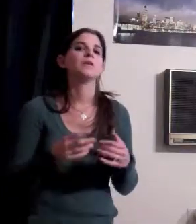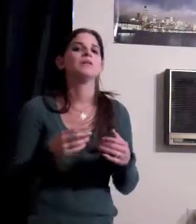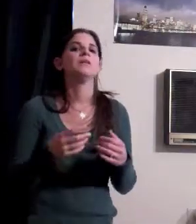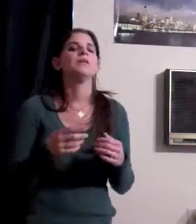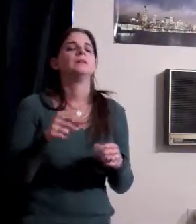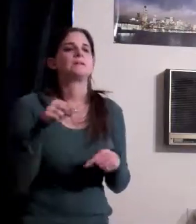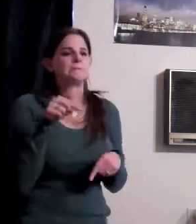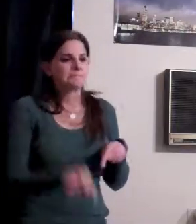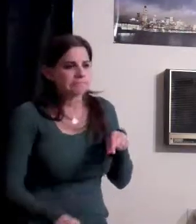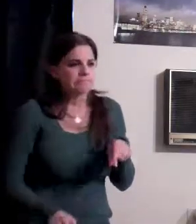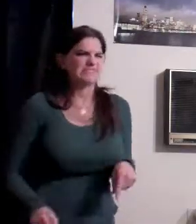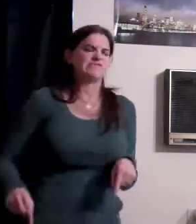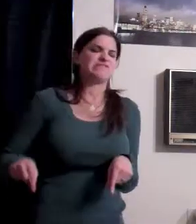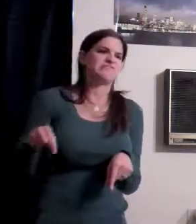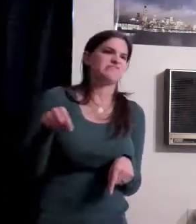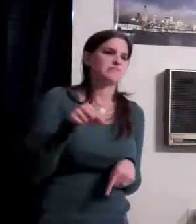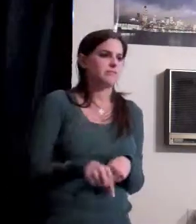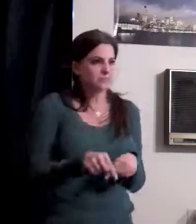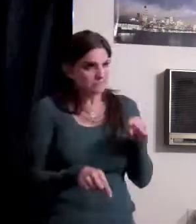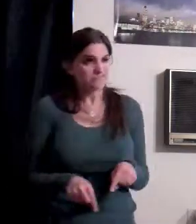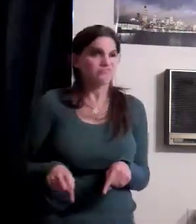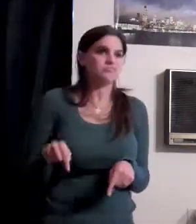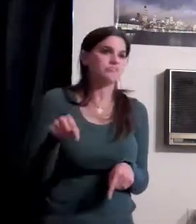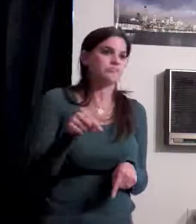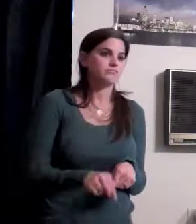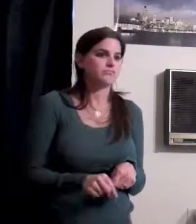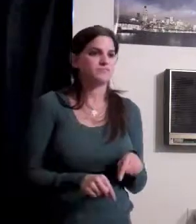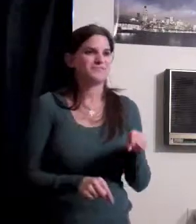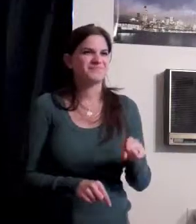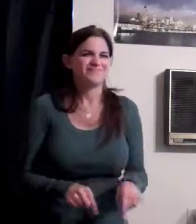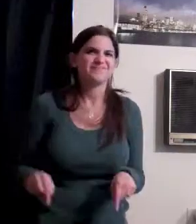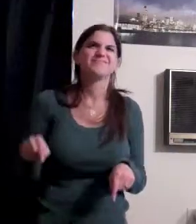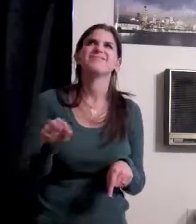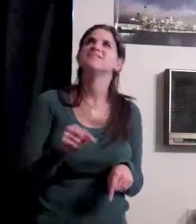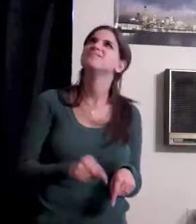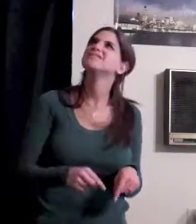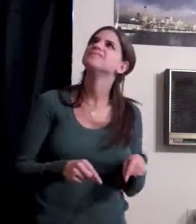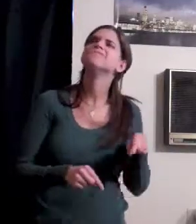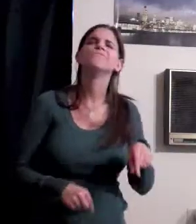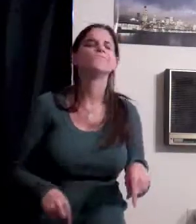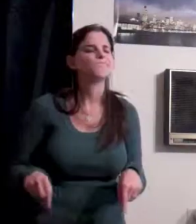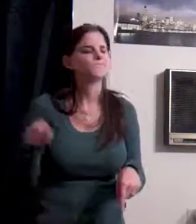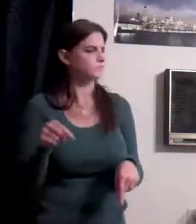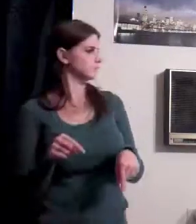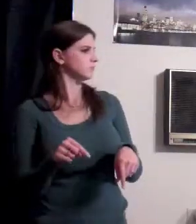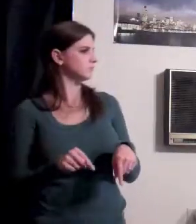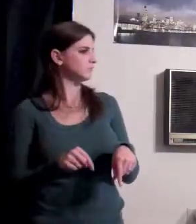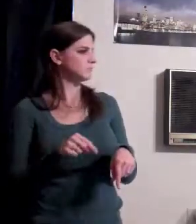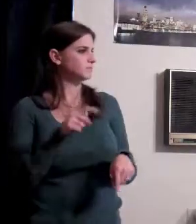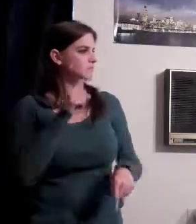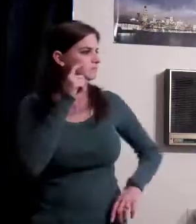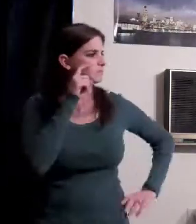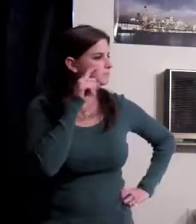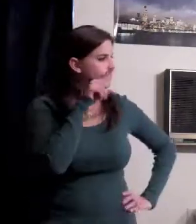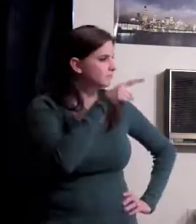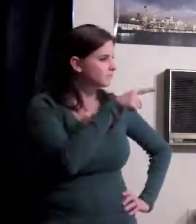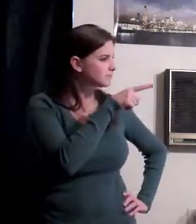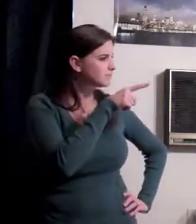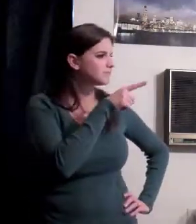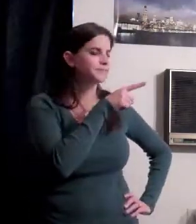that hurt, my hip. I kind of needed a sign, and I saw a sign. In the window of